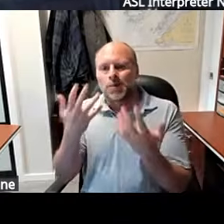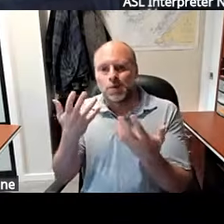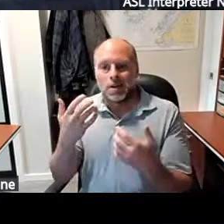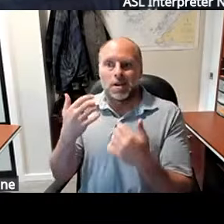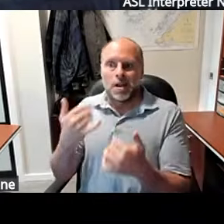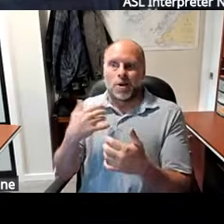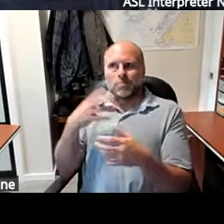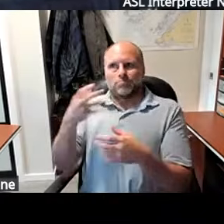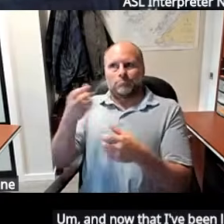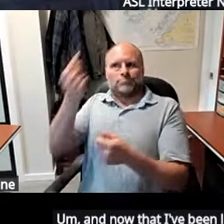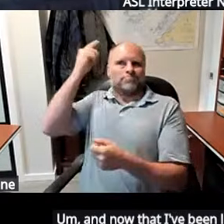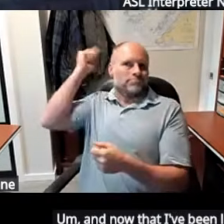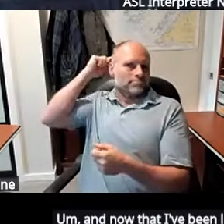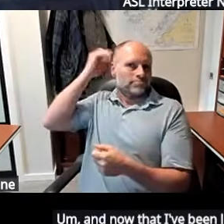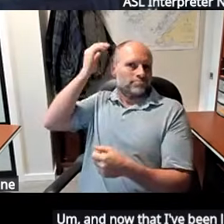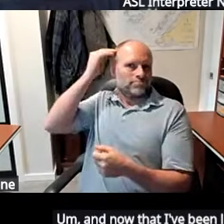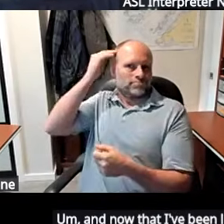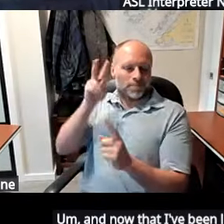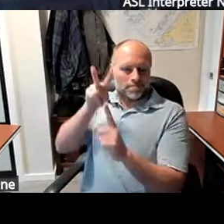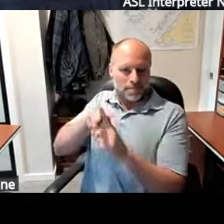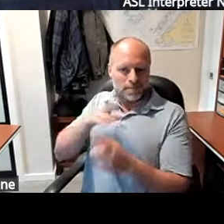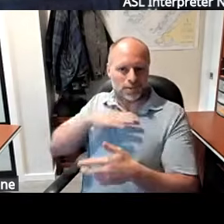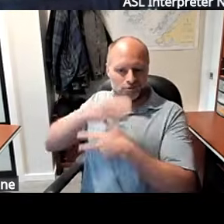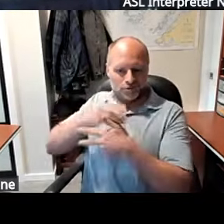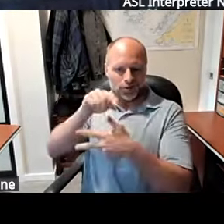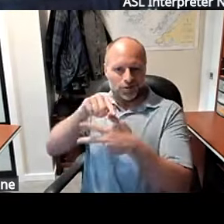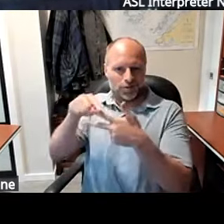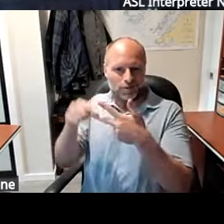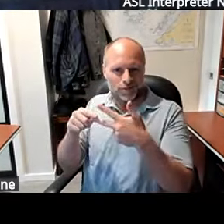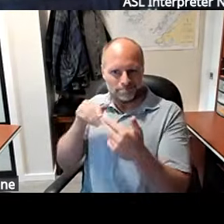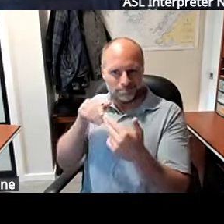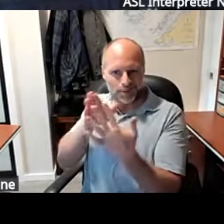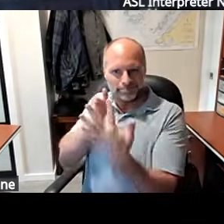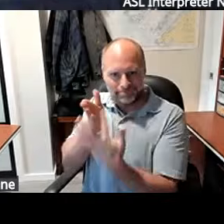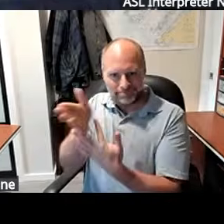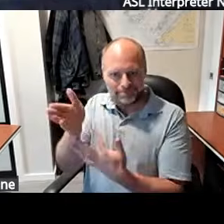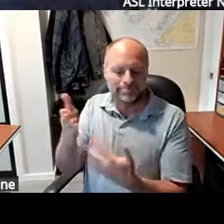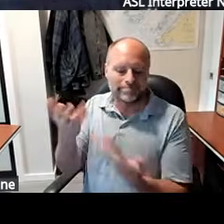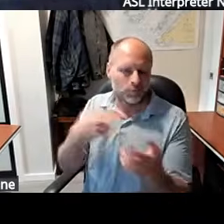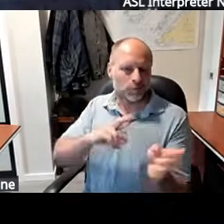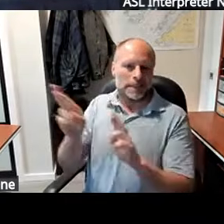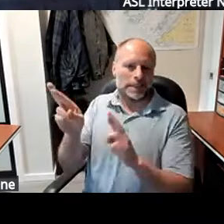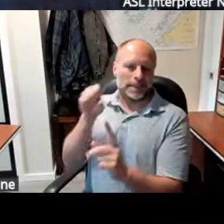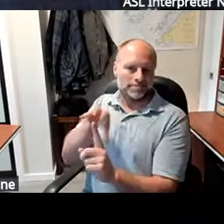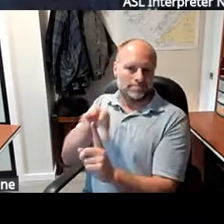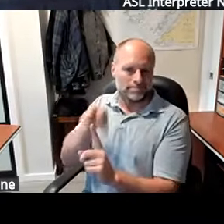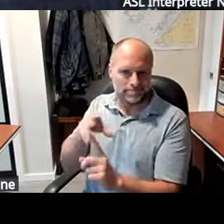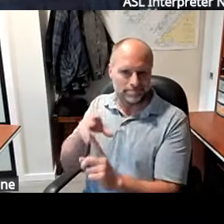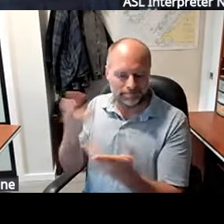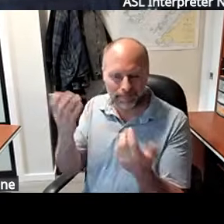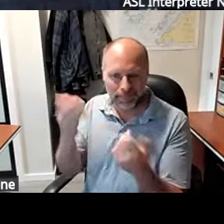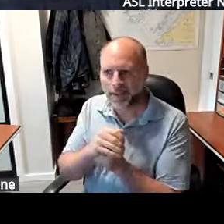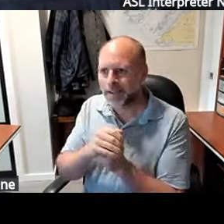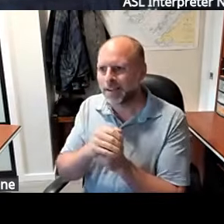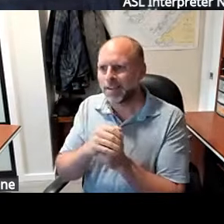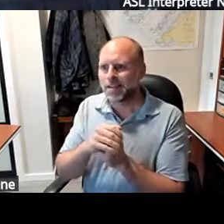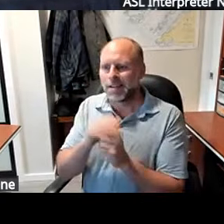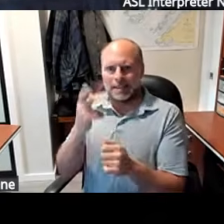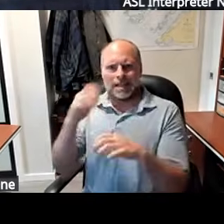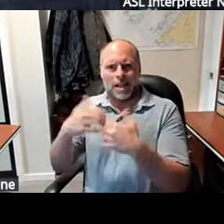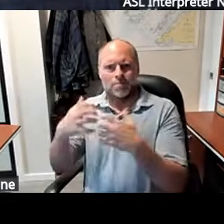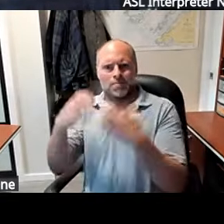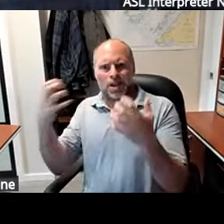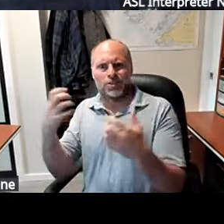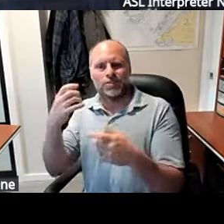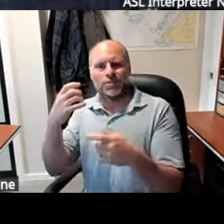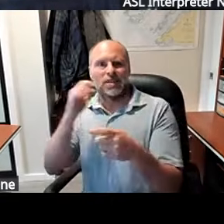2.5 years, I've seen several of the issues, the systemic issues. And so I was